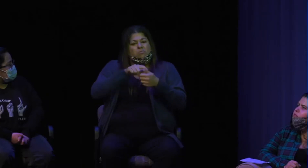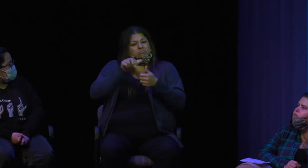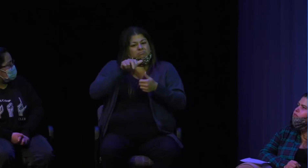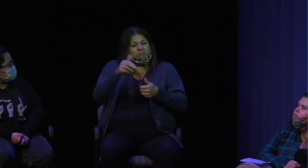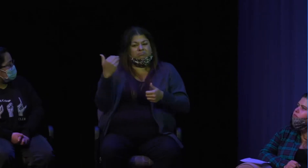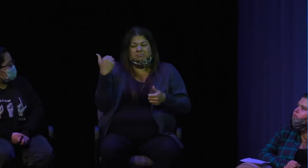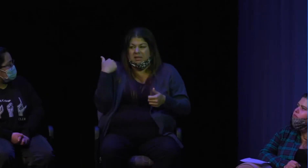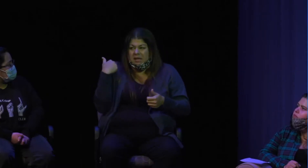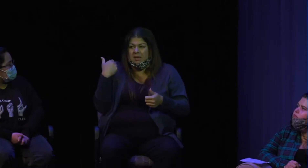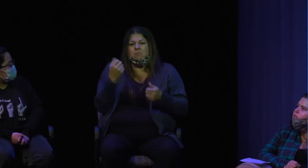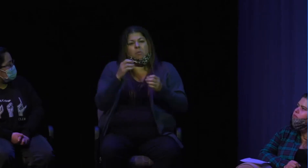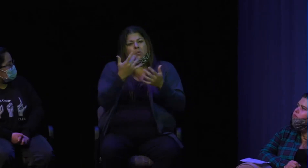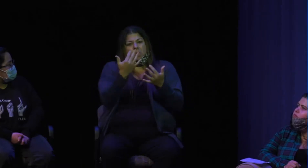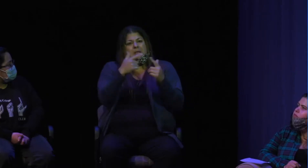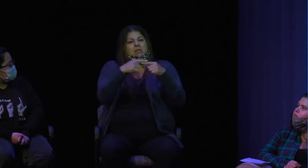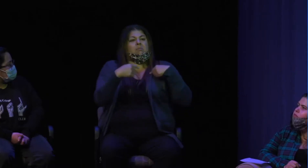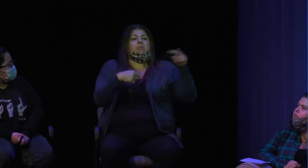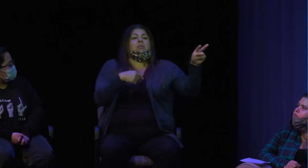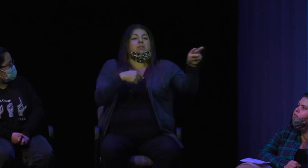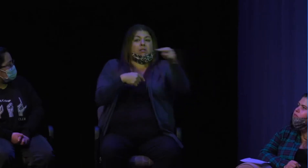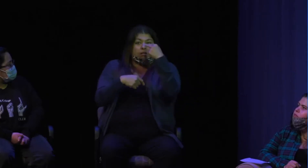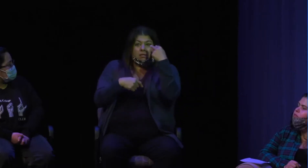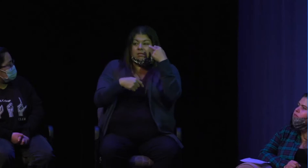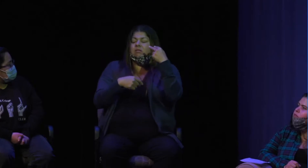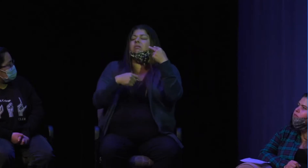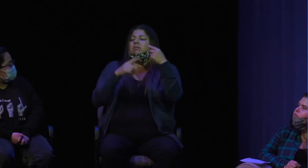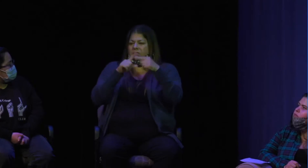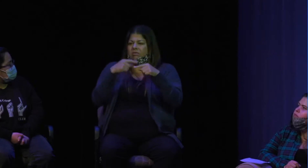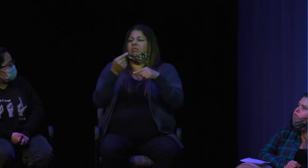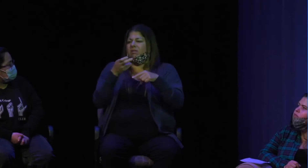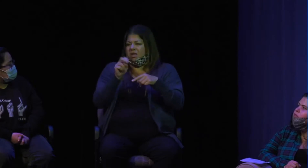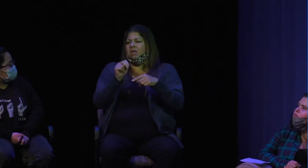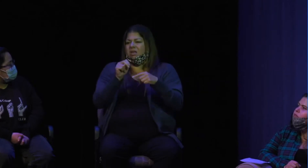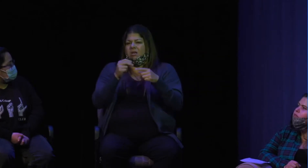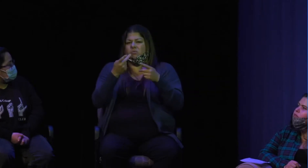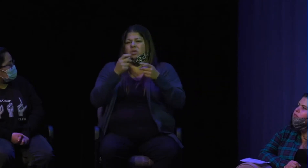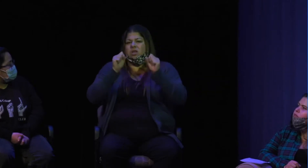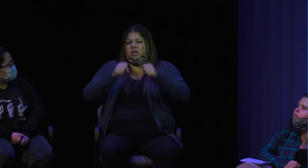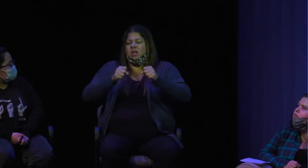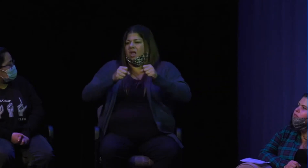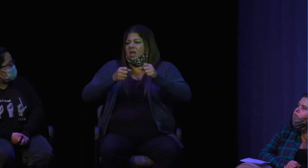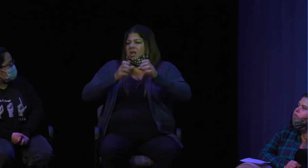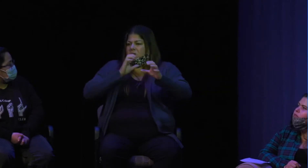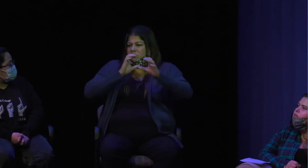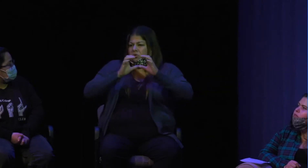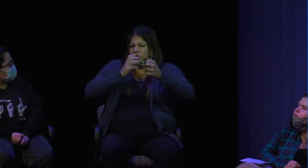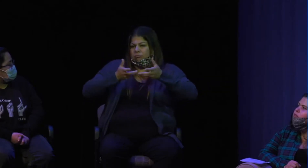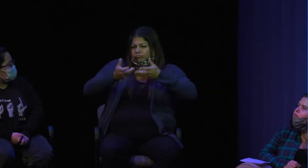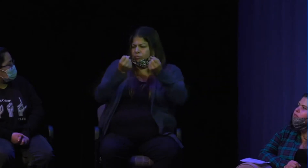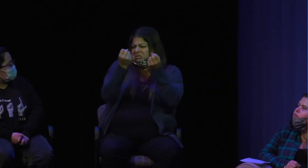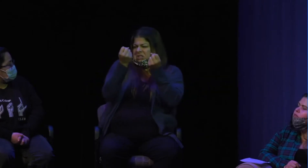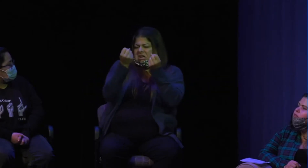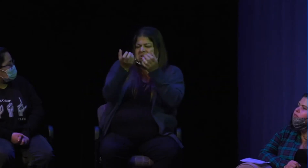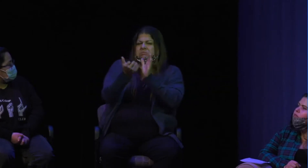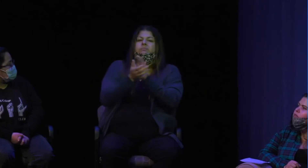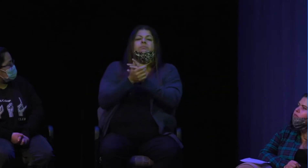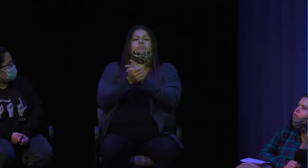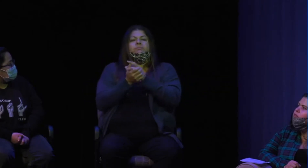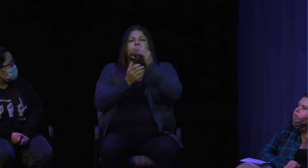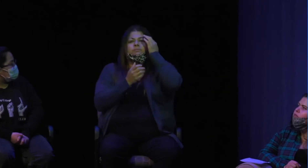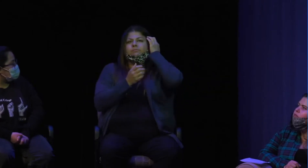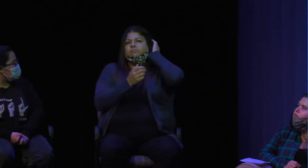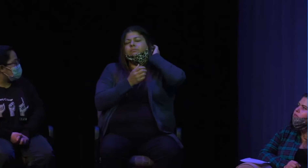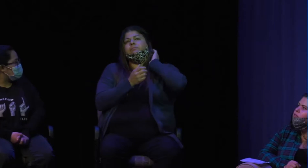So it took some adjustment in terms of getting family to use more deaf cues, like turning on and